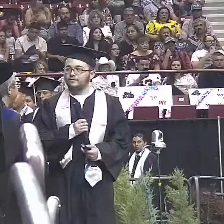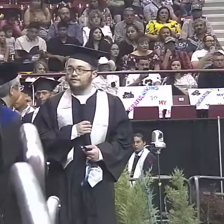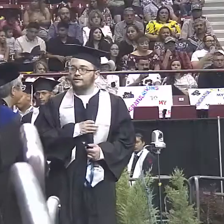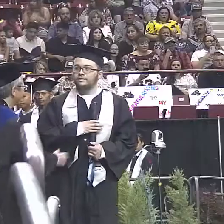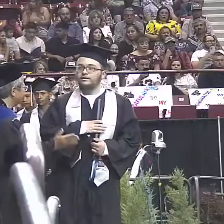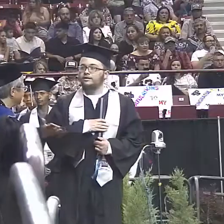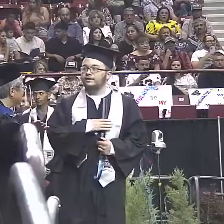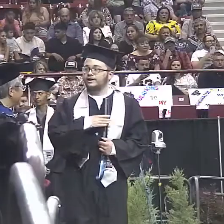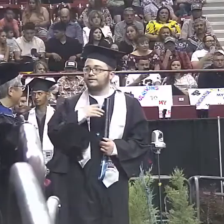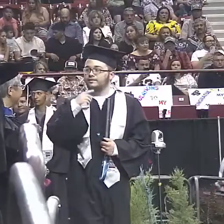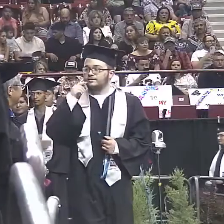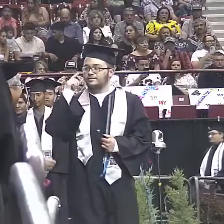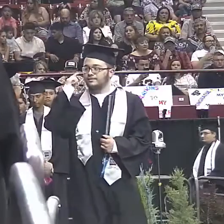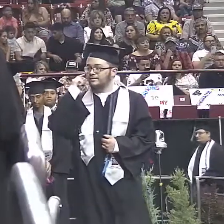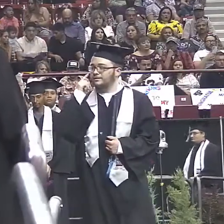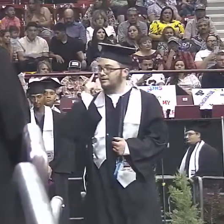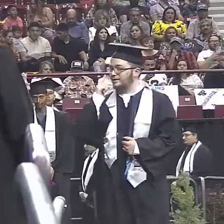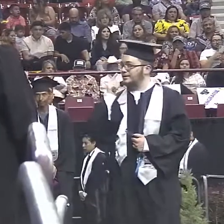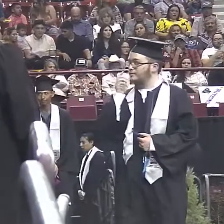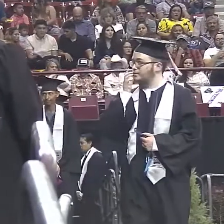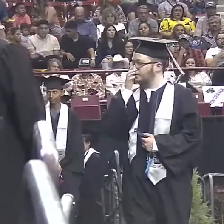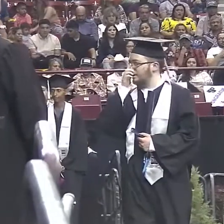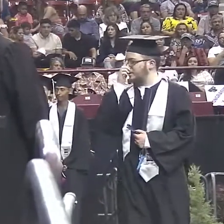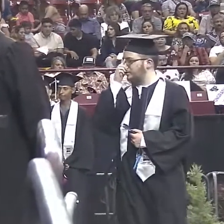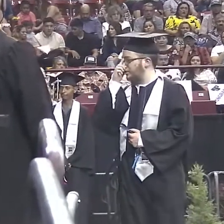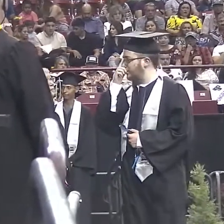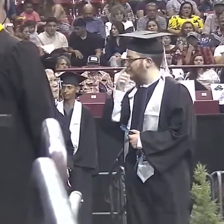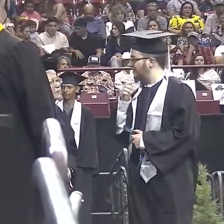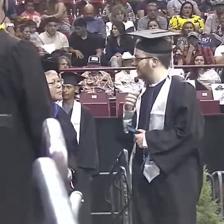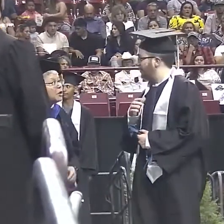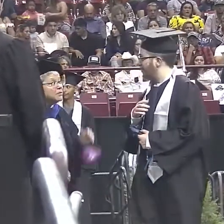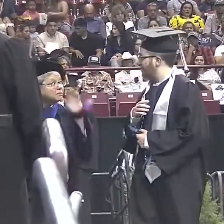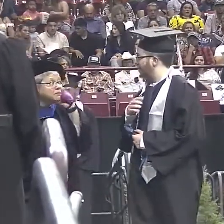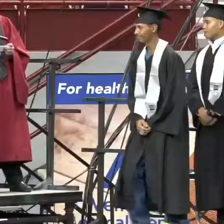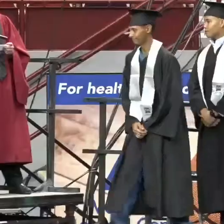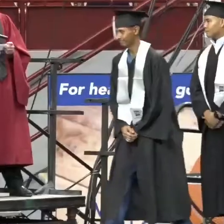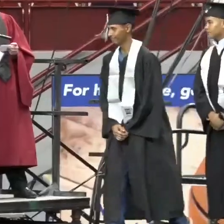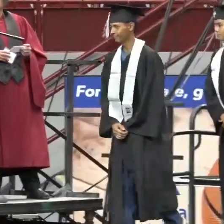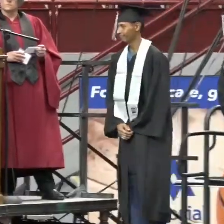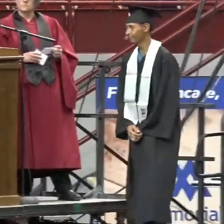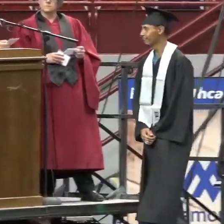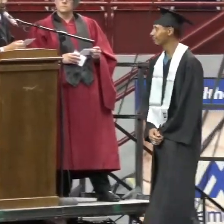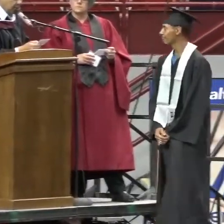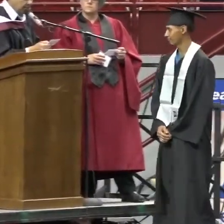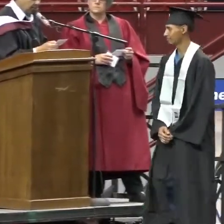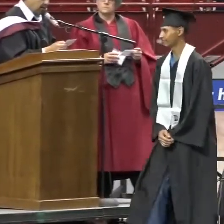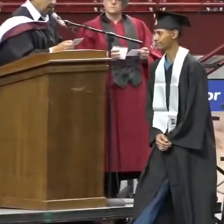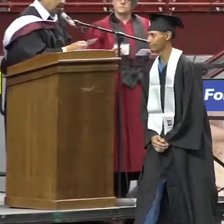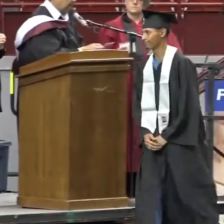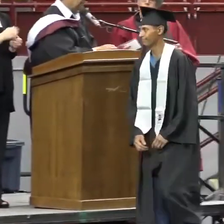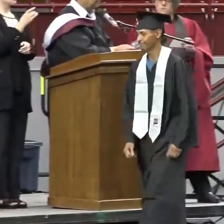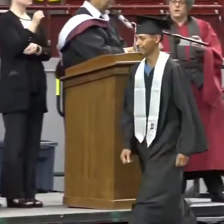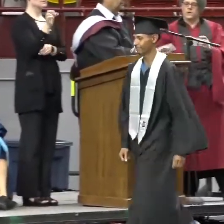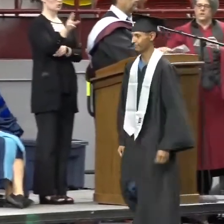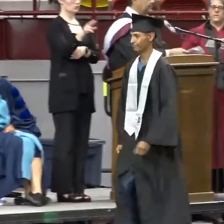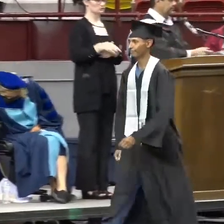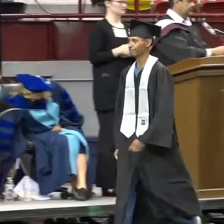Alejandro Raul Covarrubia, Associate of Applied Science, Automotive Technology, Crimson